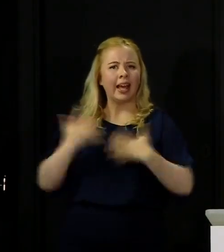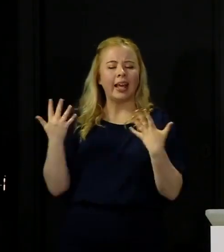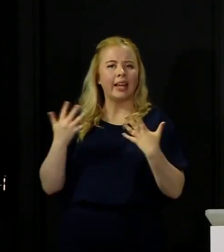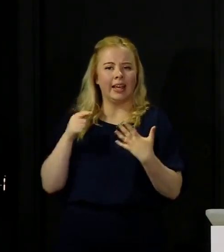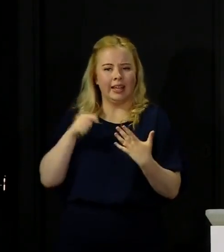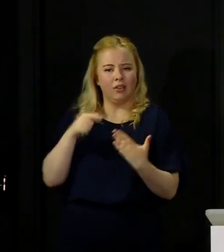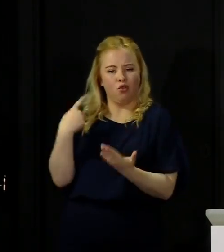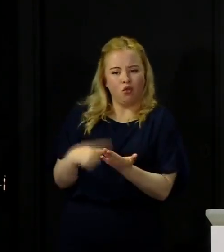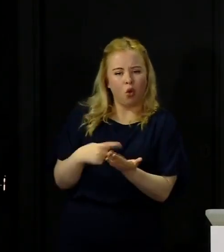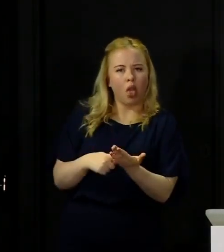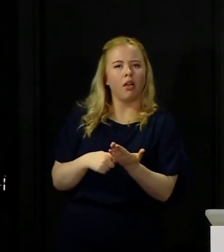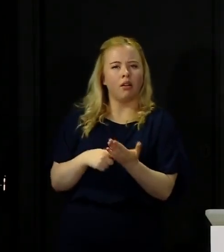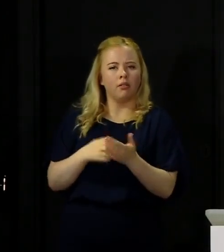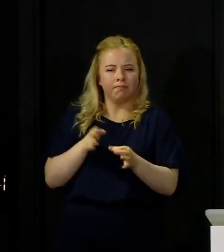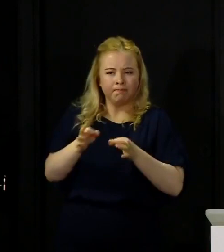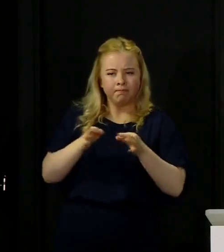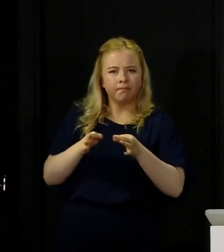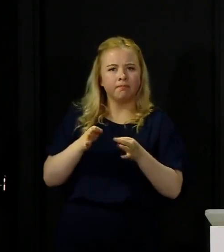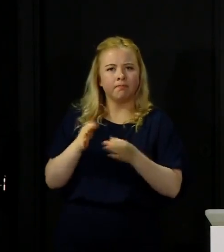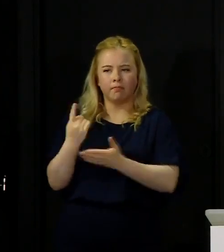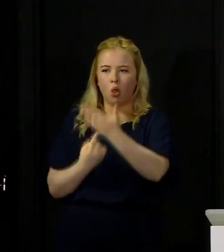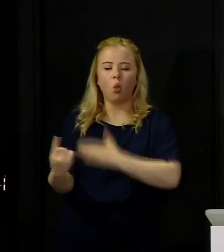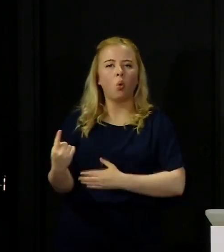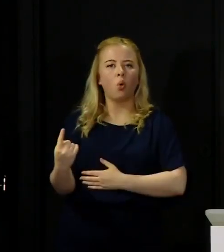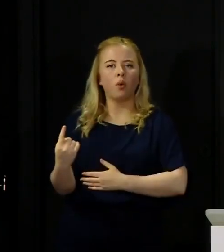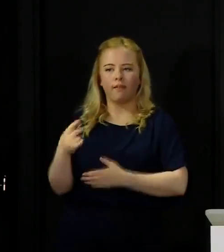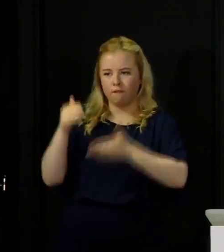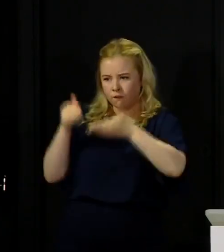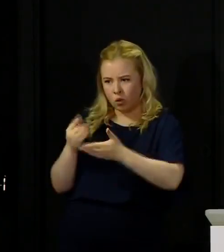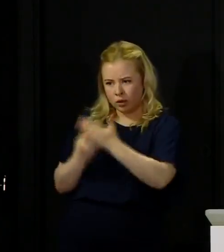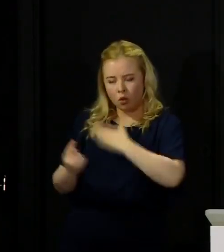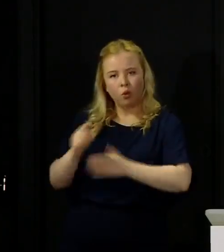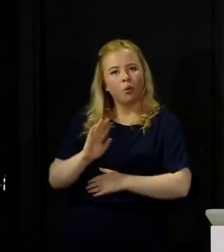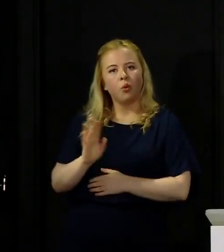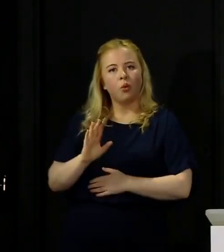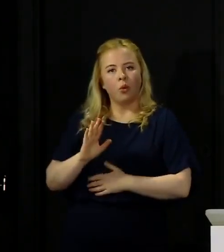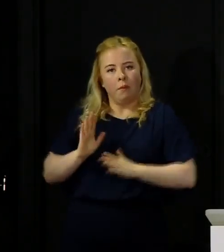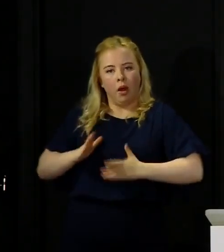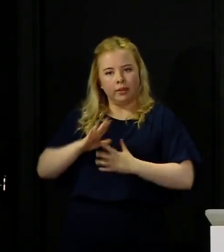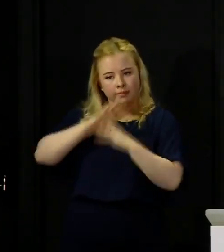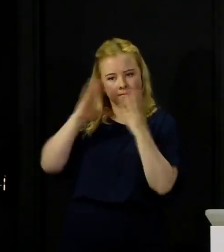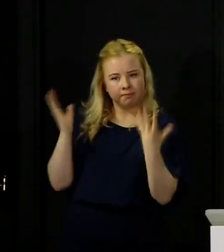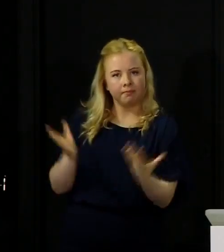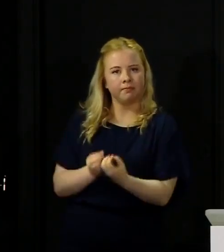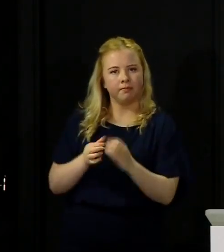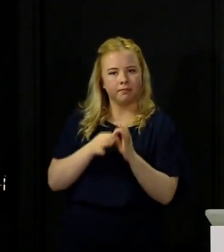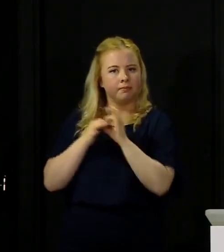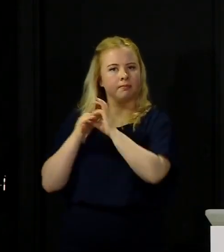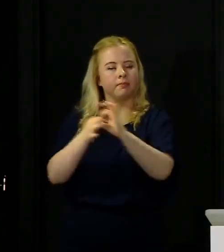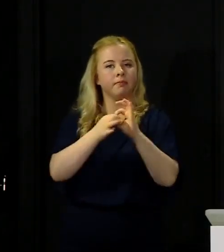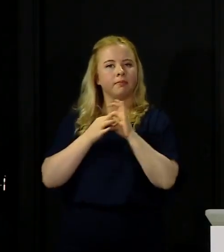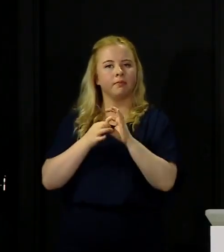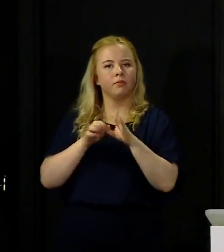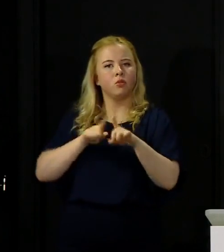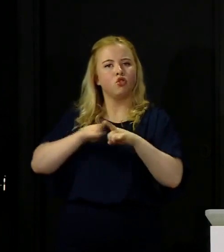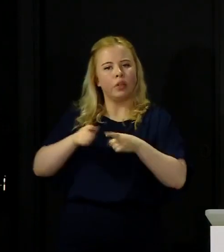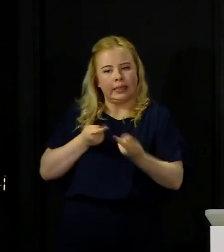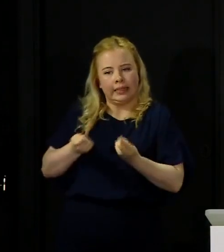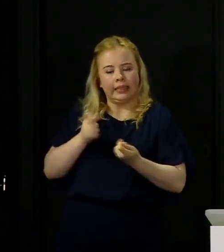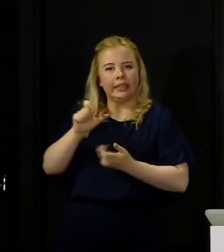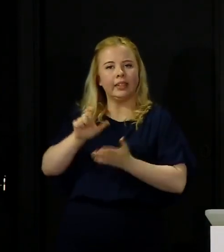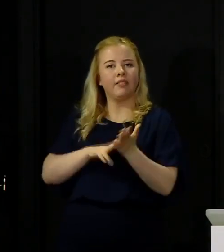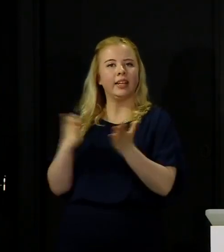of these particular measures in isolation. The totality of the steps we're taking to try to combat this virus